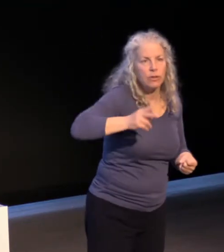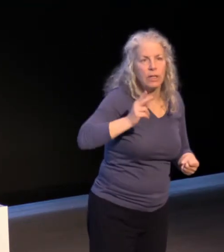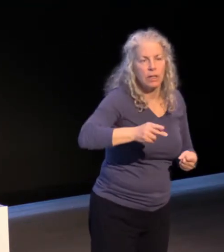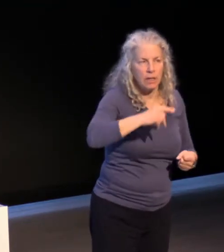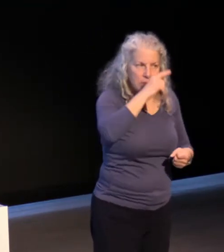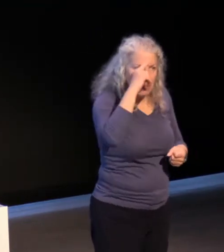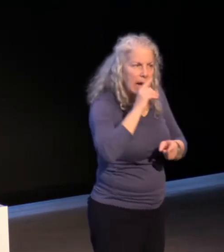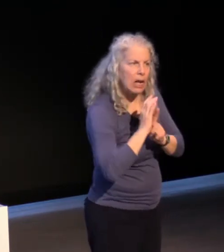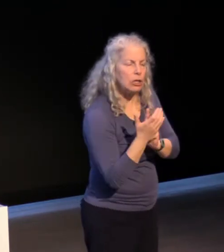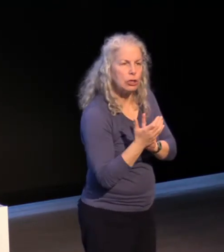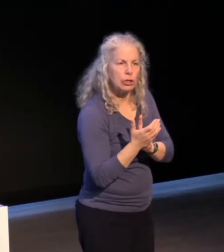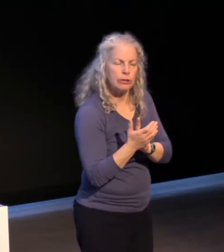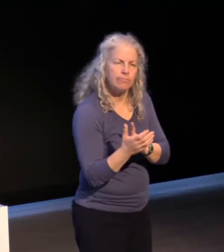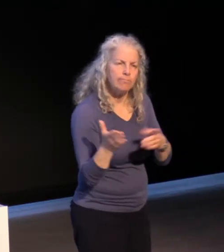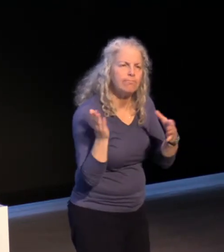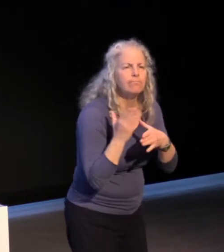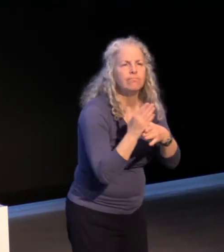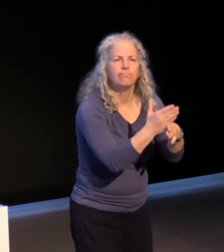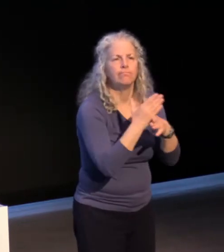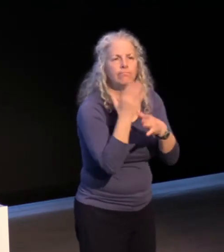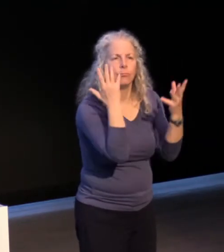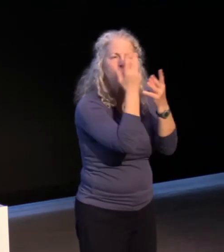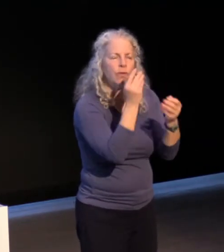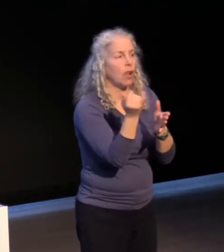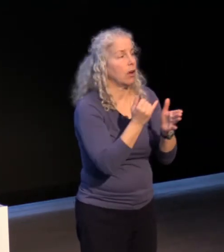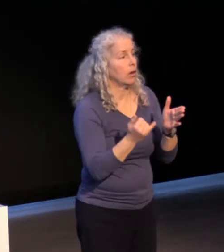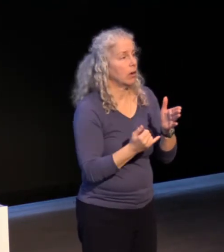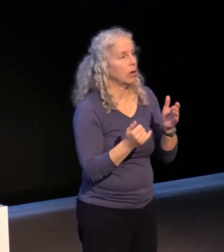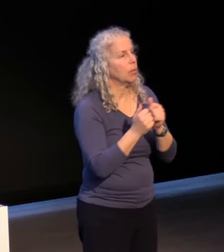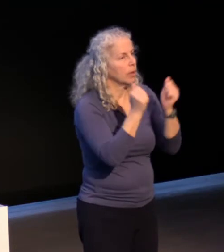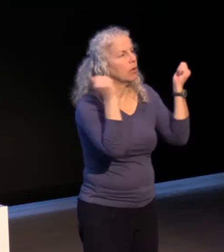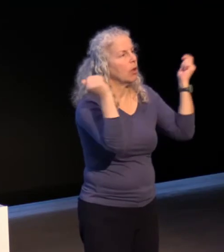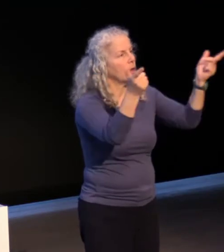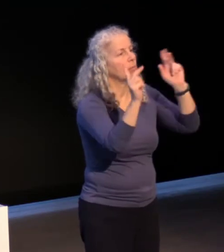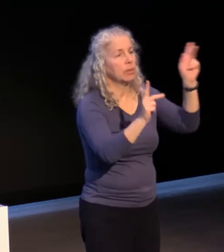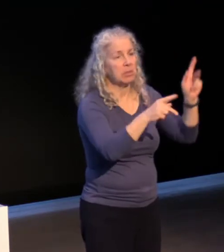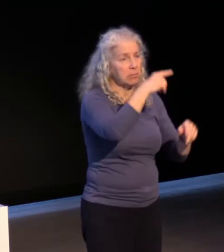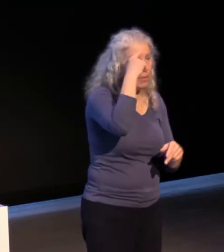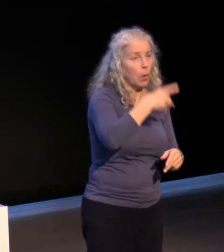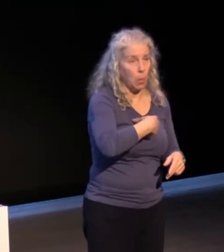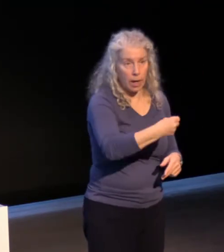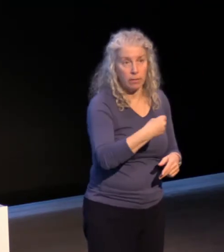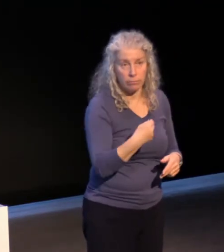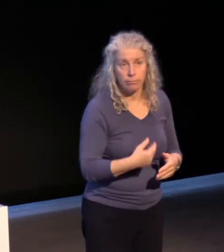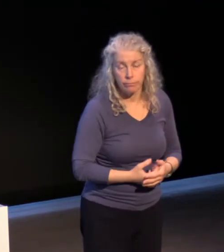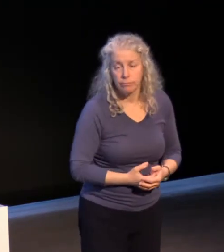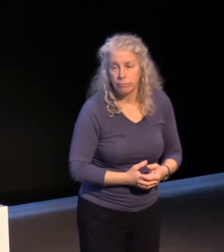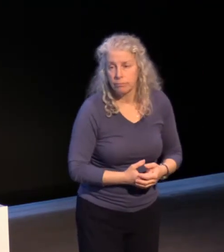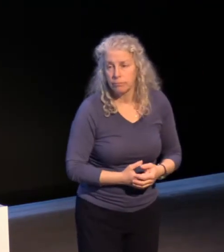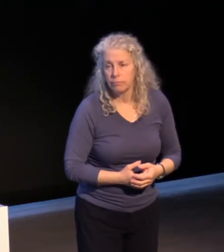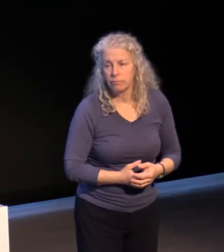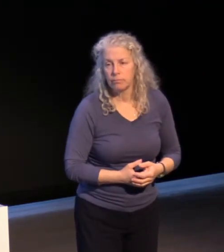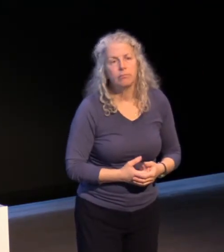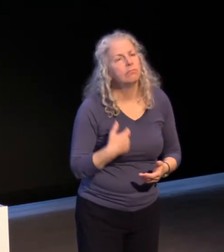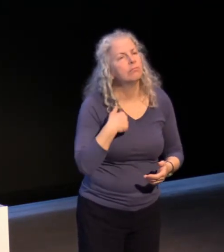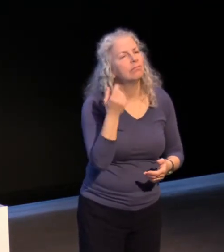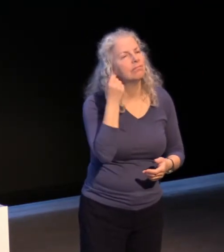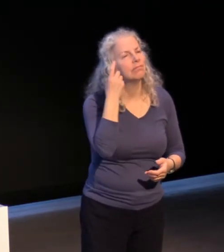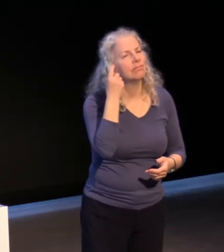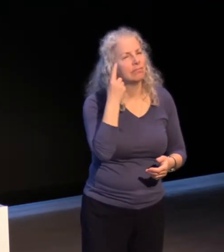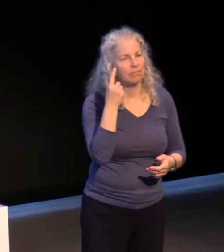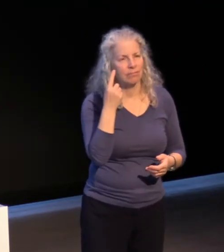our culture and the beauty of our arts with all people, Black and white." I understand that more